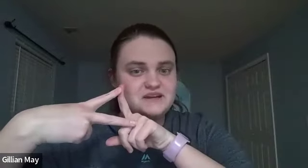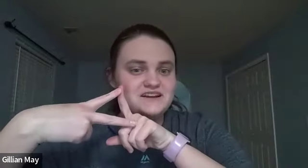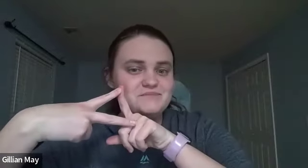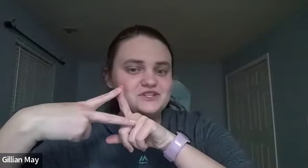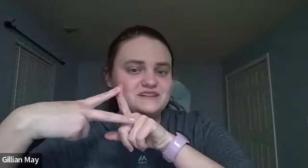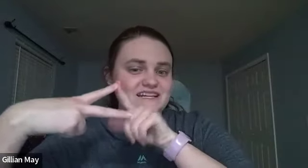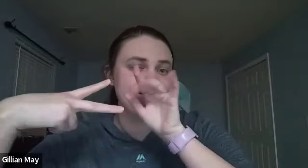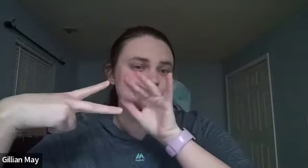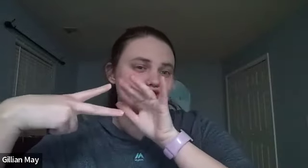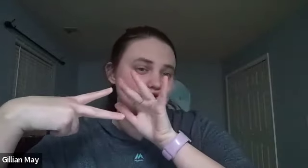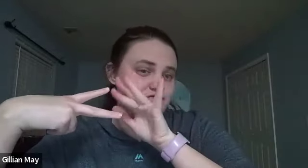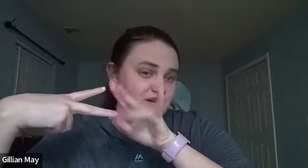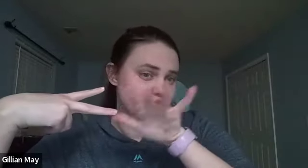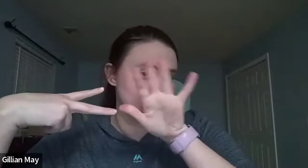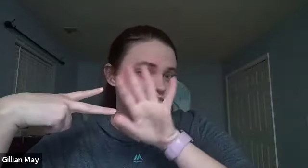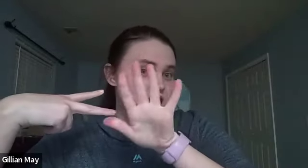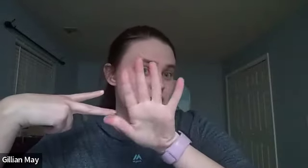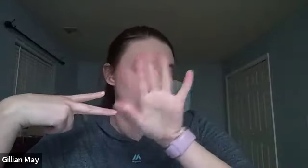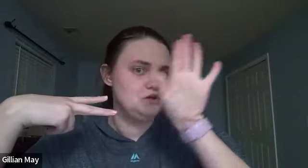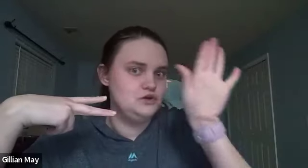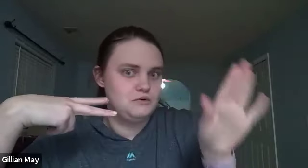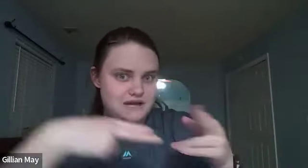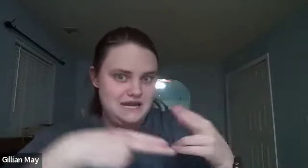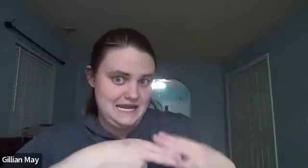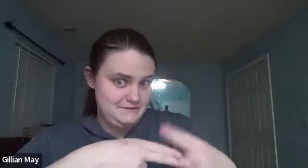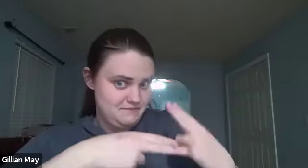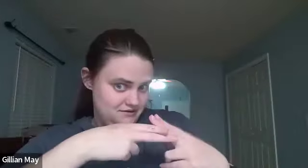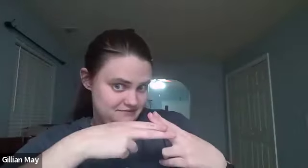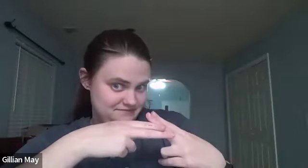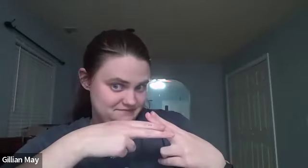an opportunity to finger spell your name.